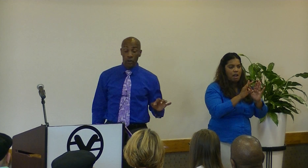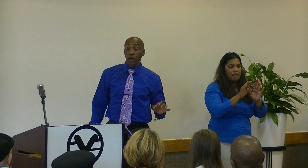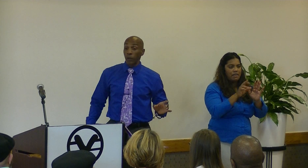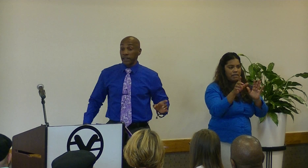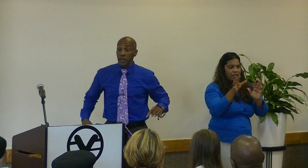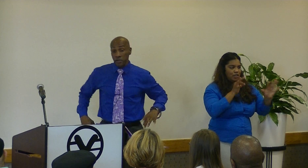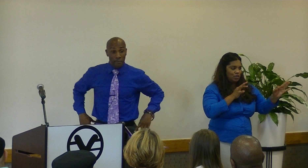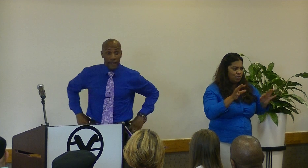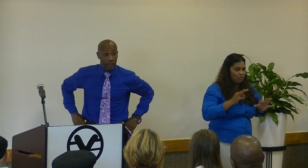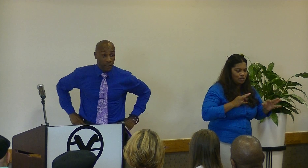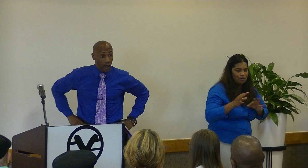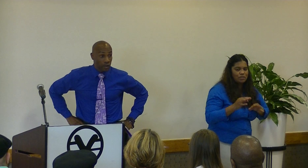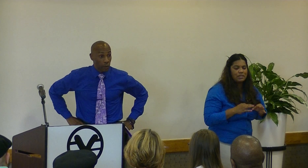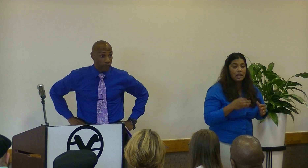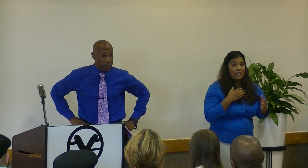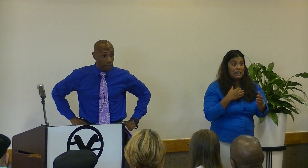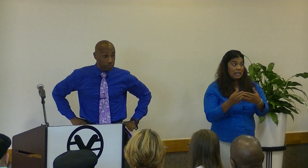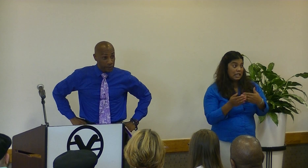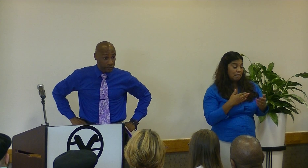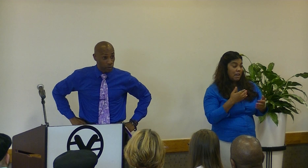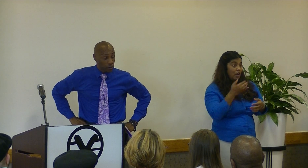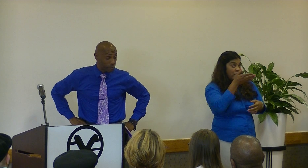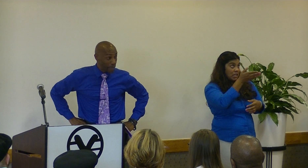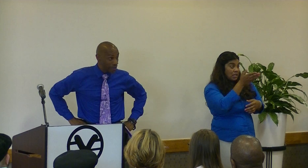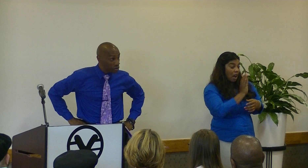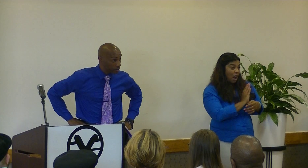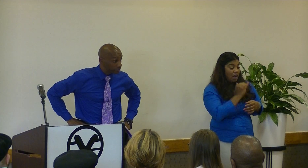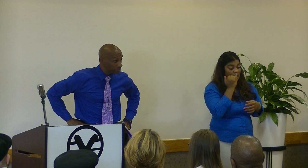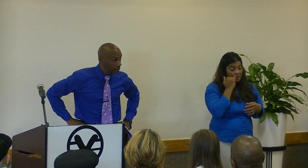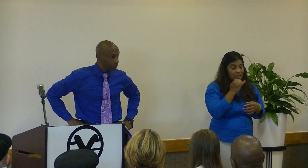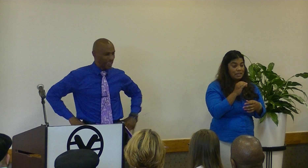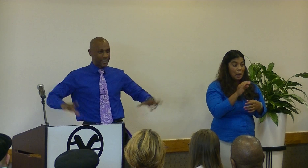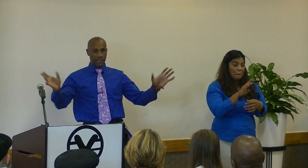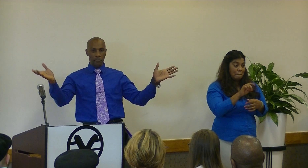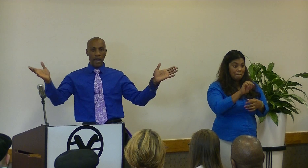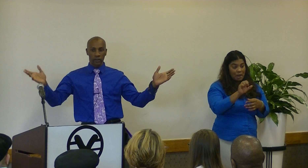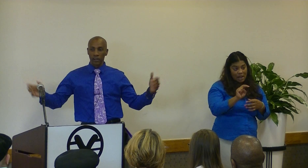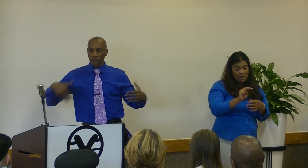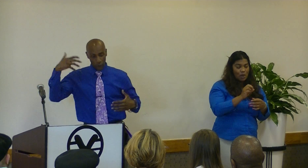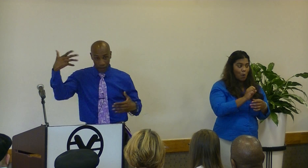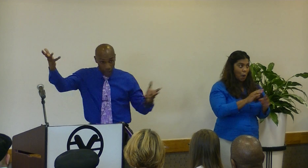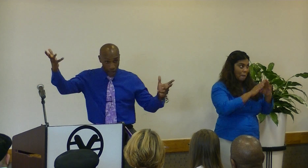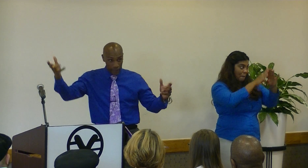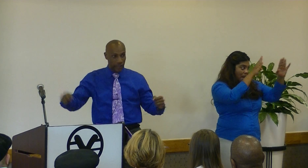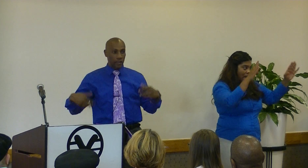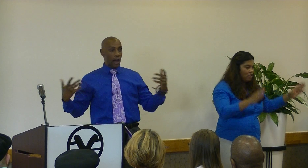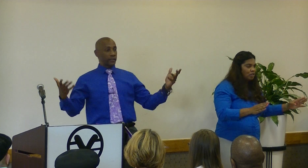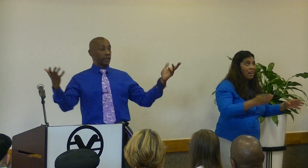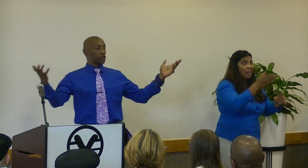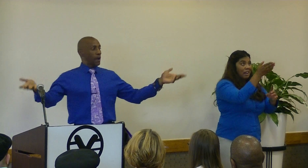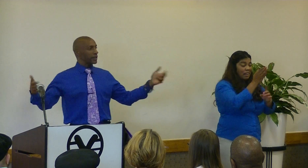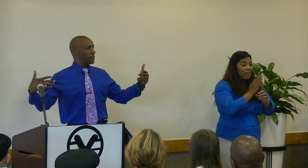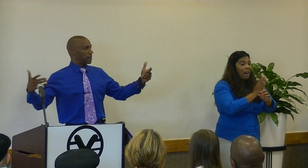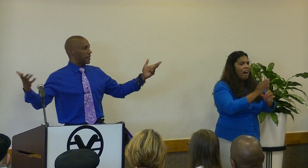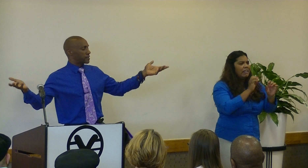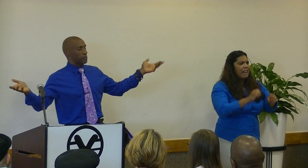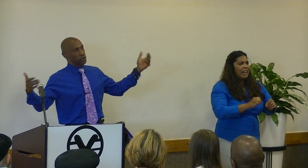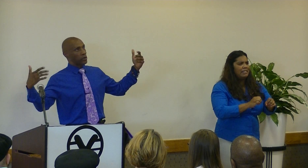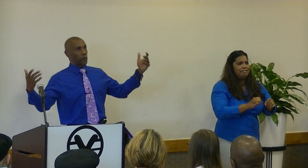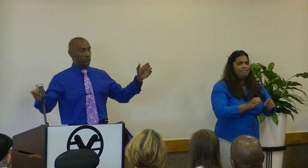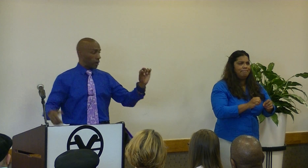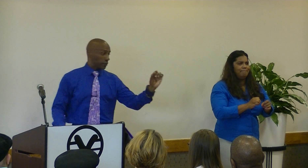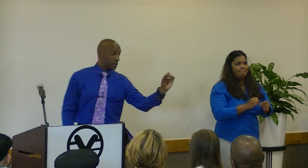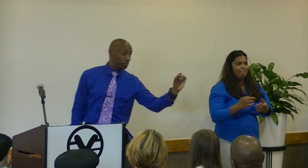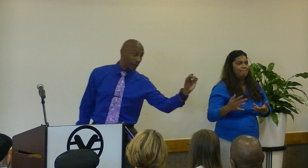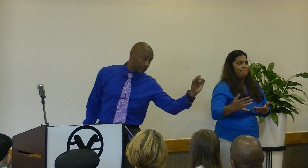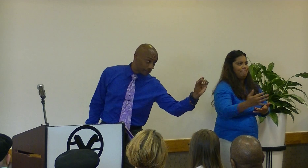phrase of, well, it doesn't matter to God whether it's a button or a mansion. Like, it doesn't matter. For God, God can attract, manifest,